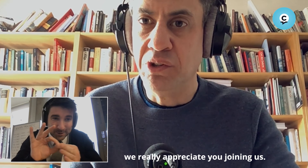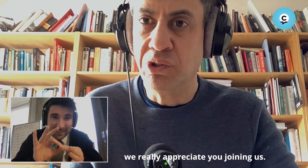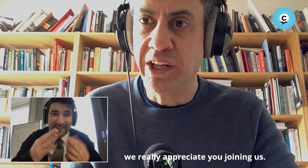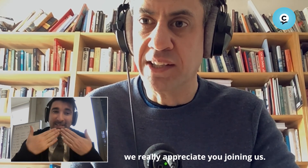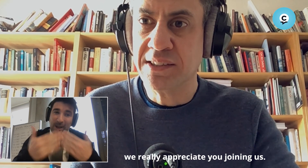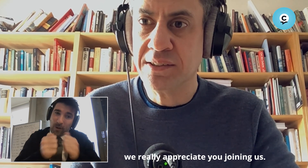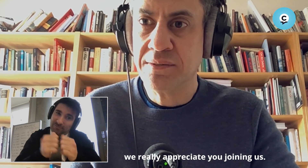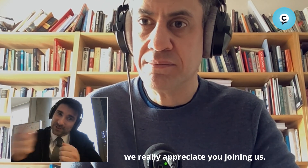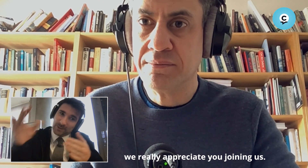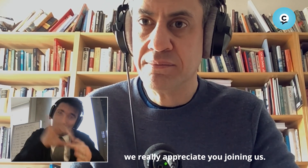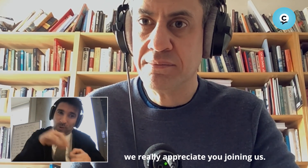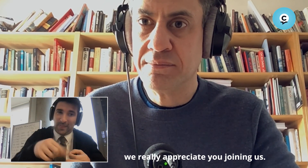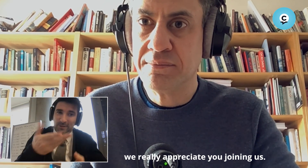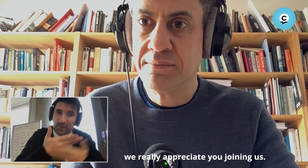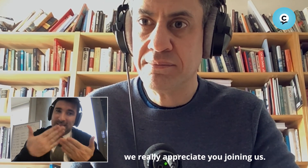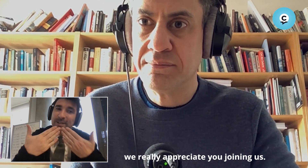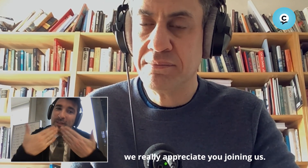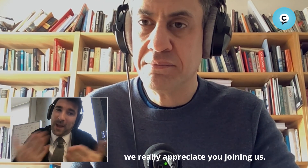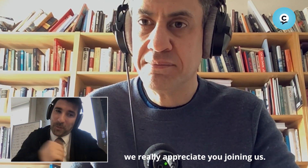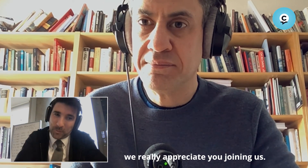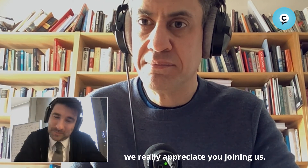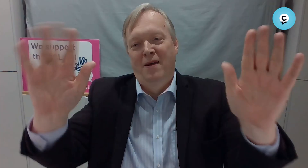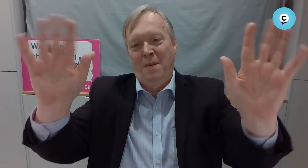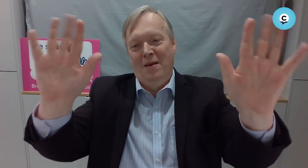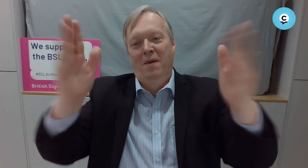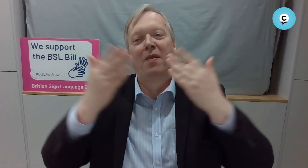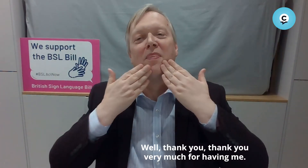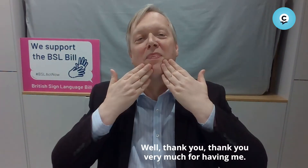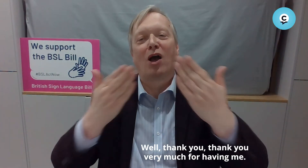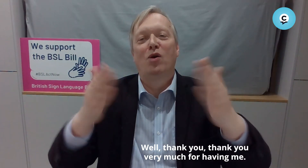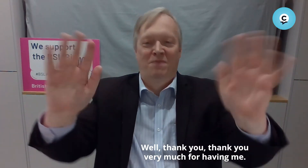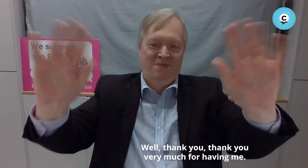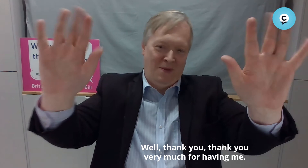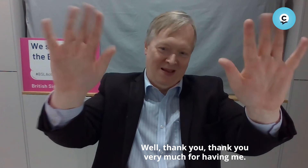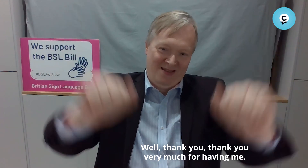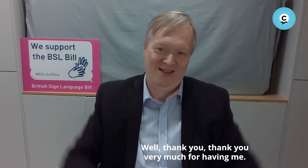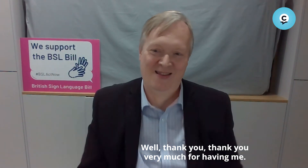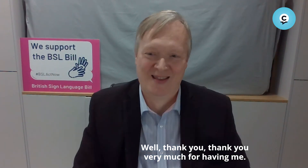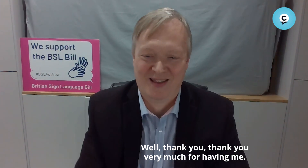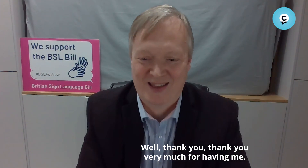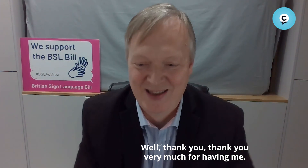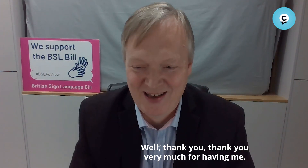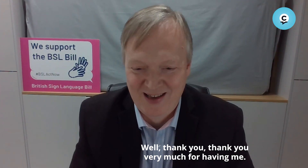joining us. Well, thank you. Thank you very much for having me. Thank you.